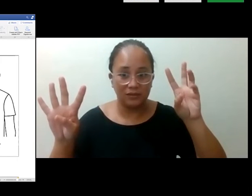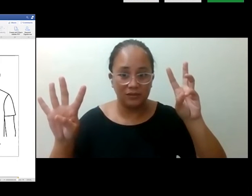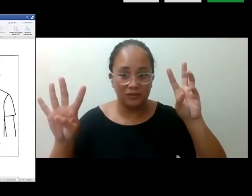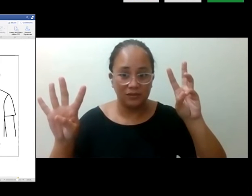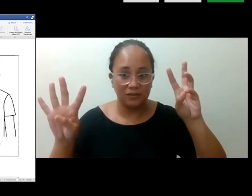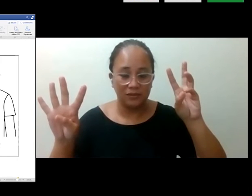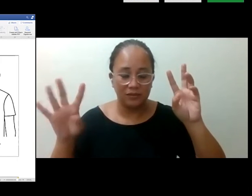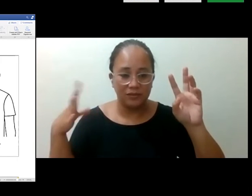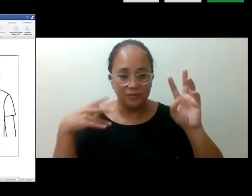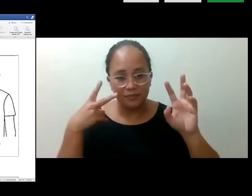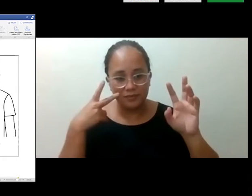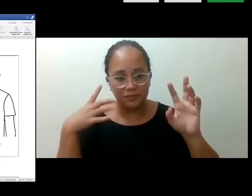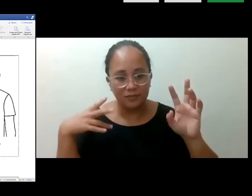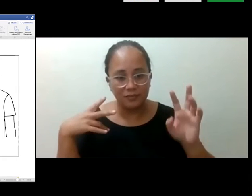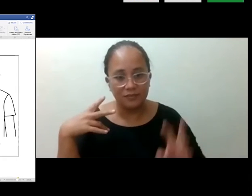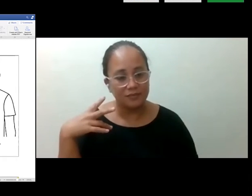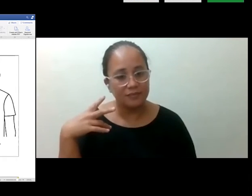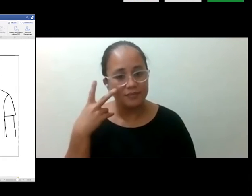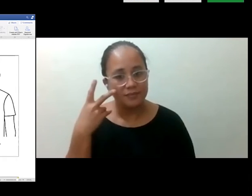let me see.